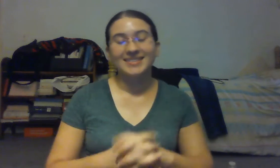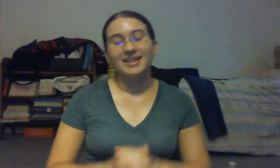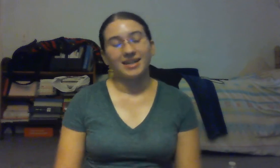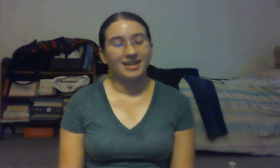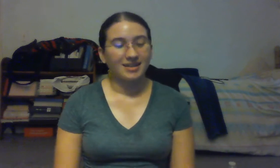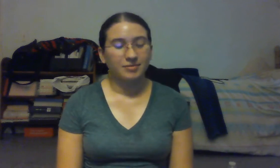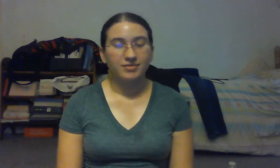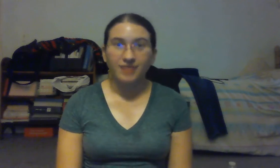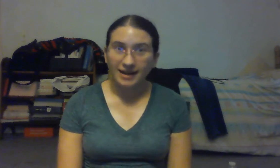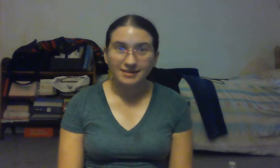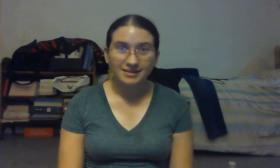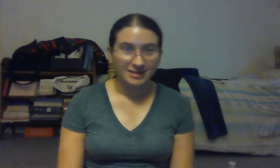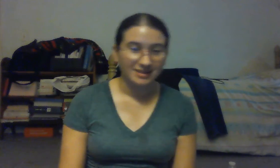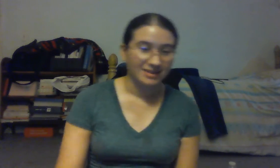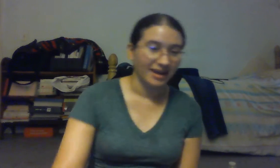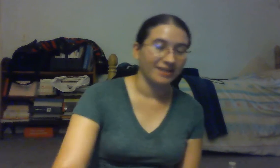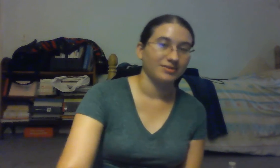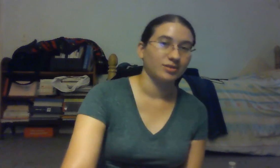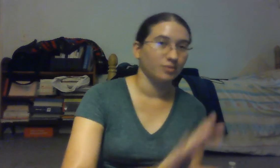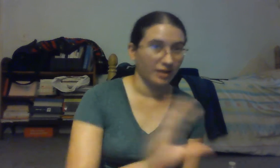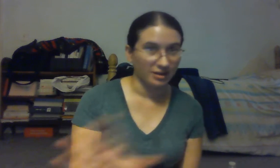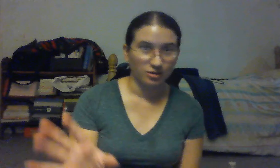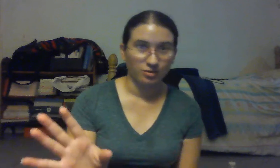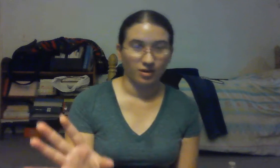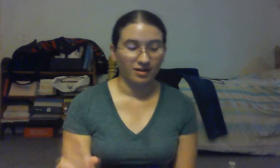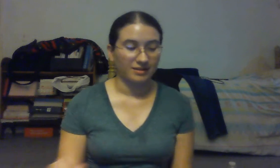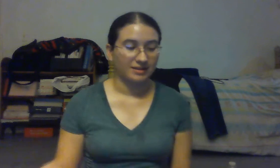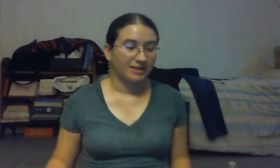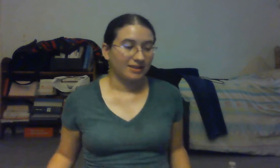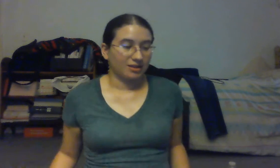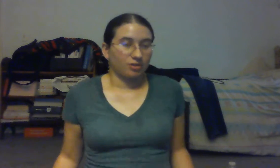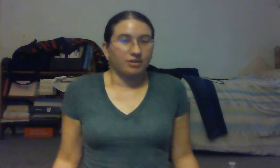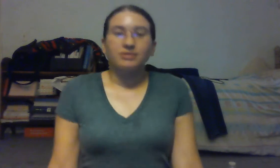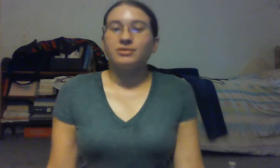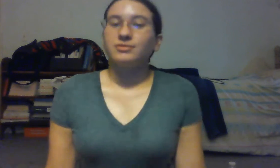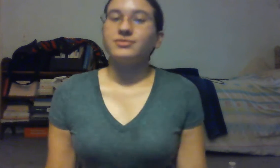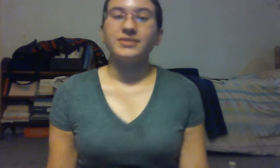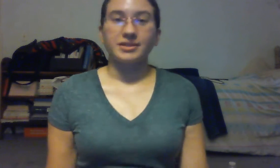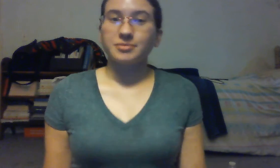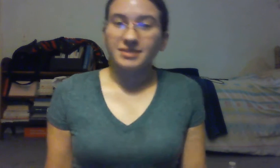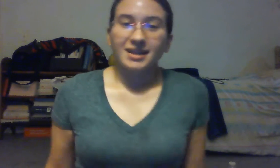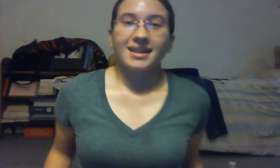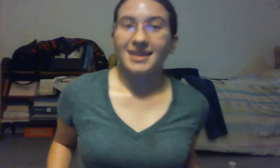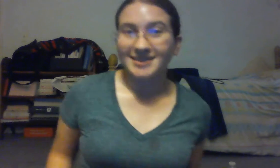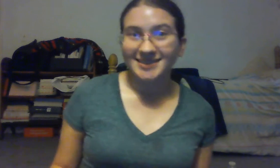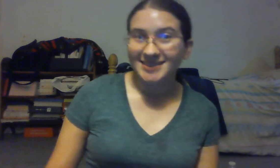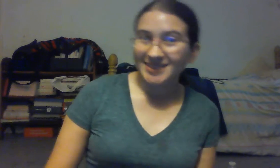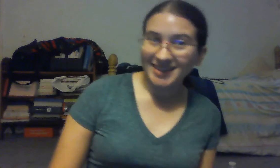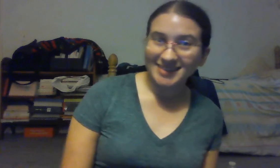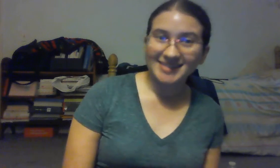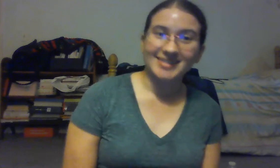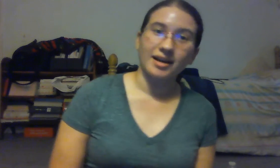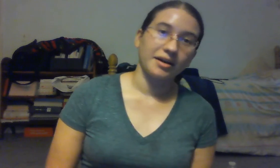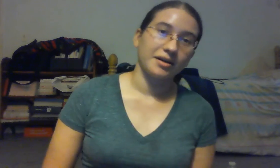Hello, I am finally, after way too long, going to film lesson 6